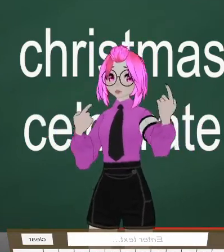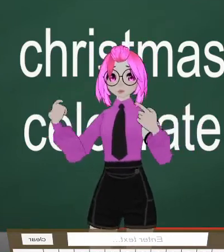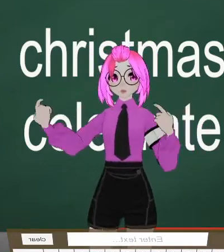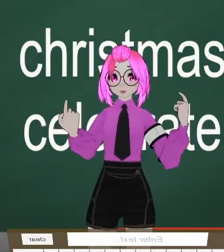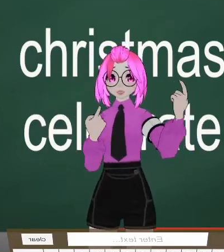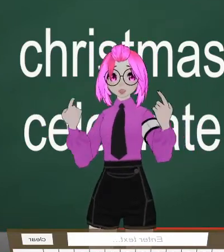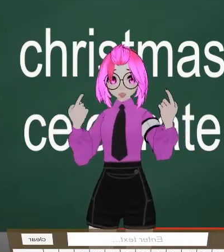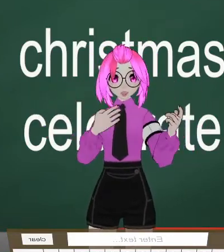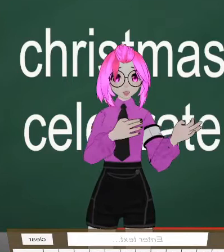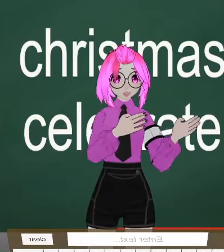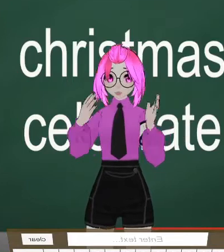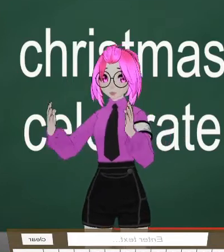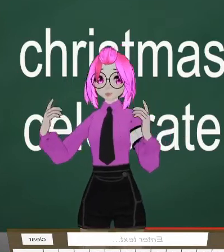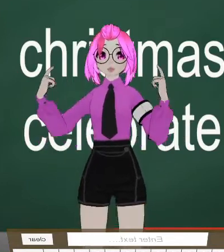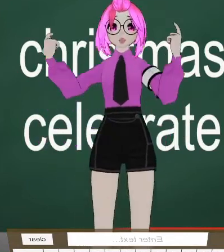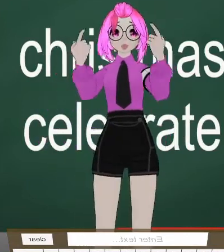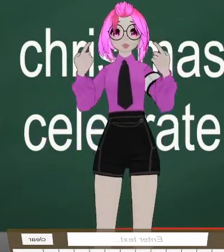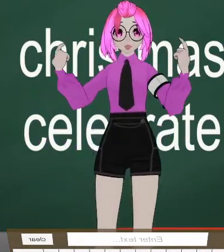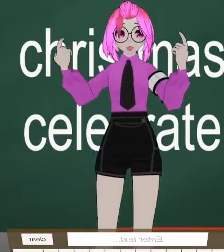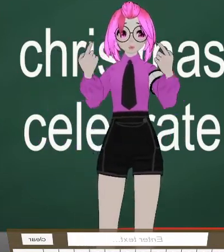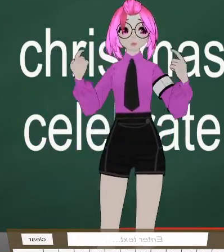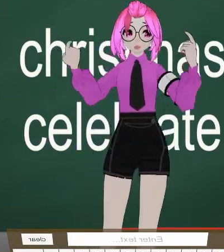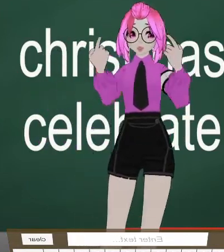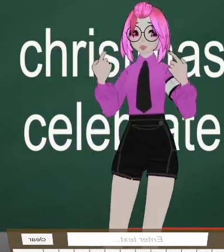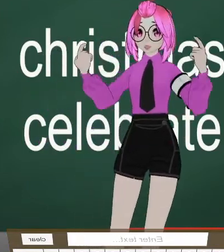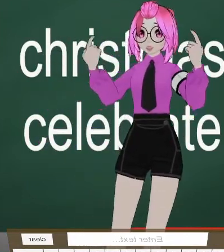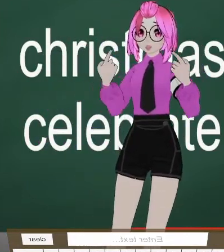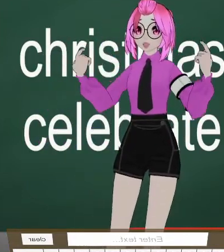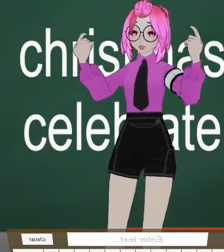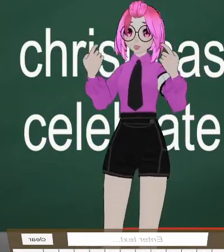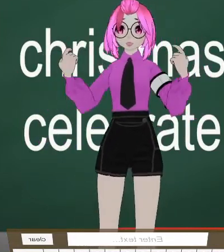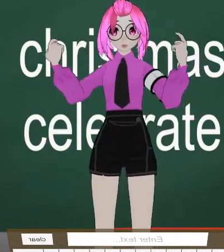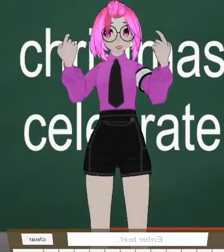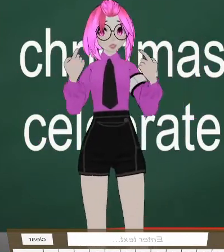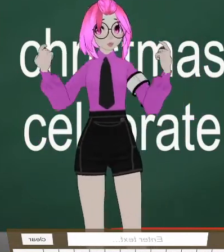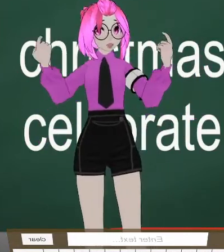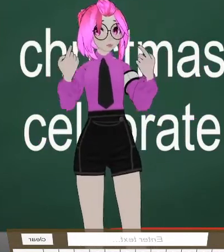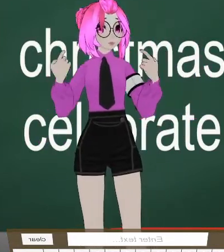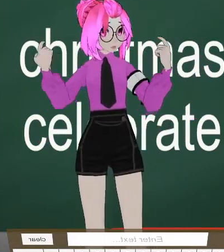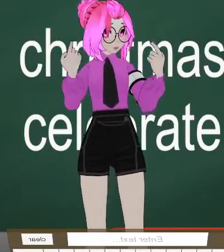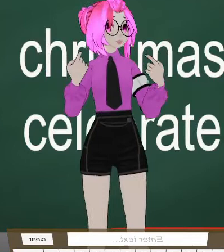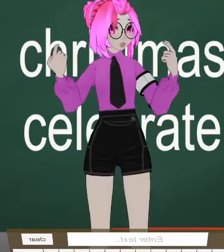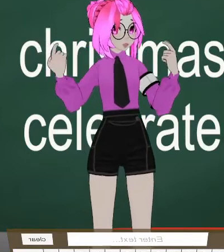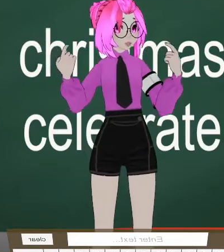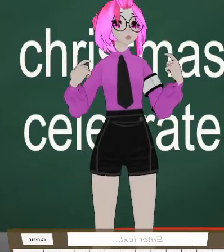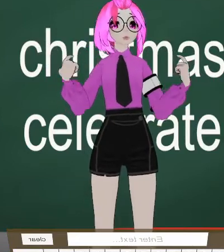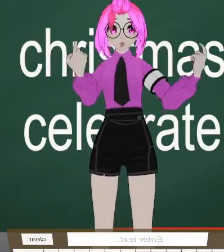instead of going like this you could also be in the same way like this celebrate celebrate or